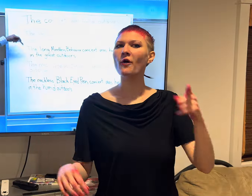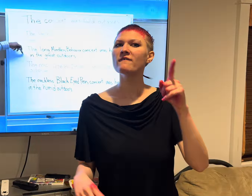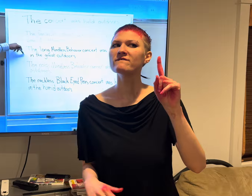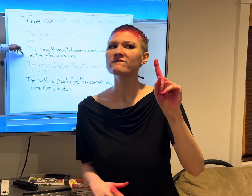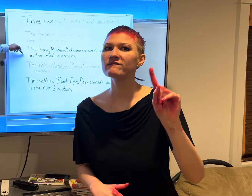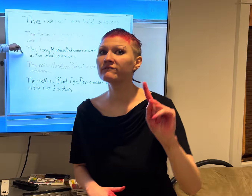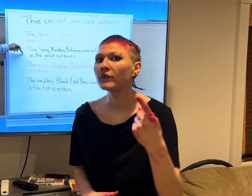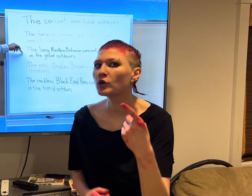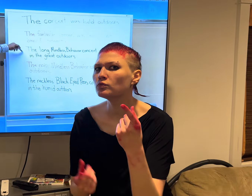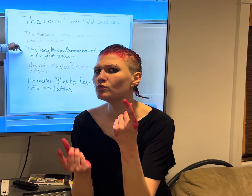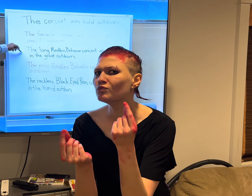2,